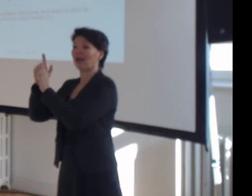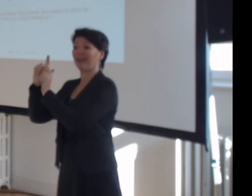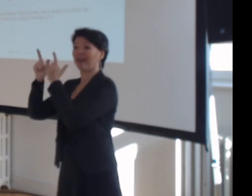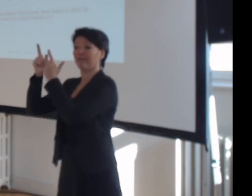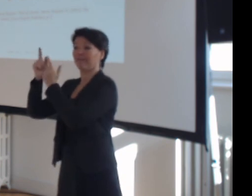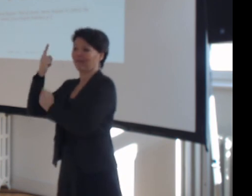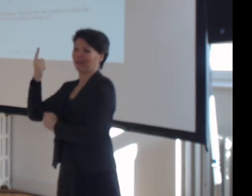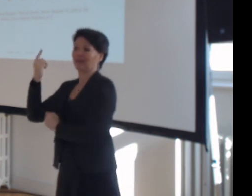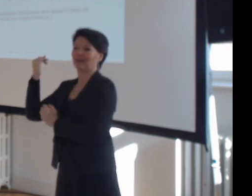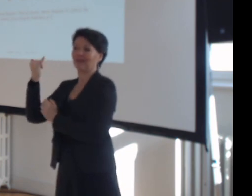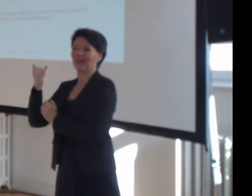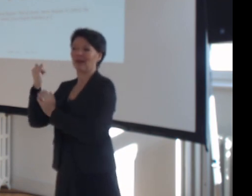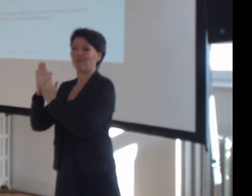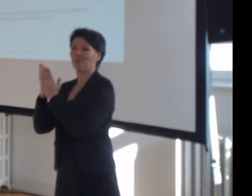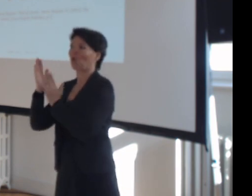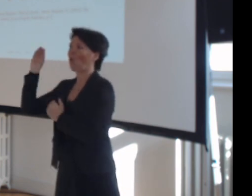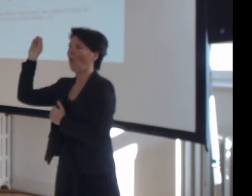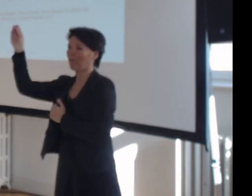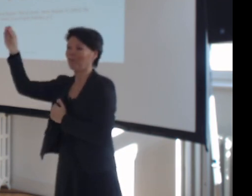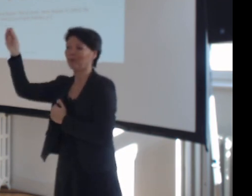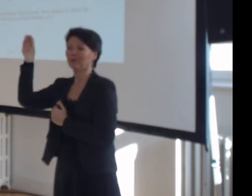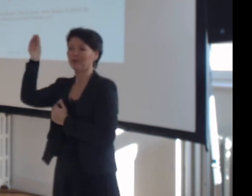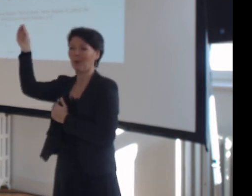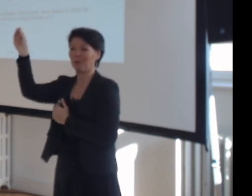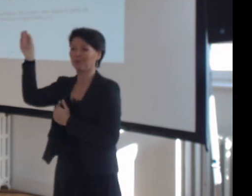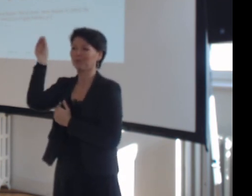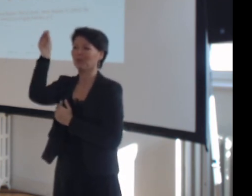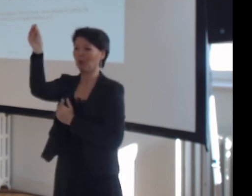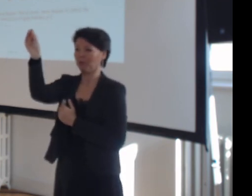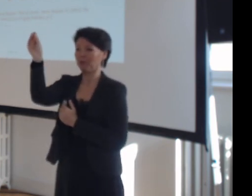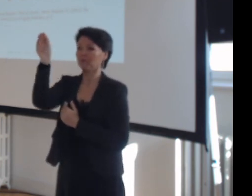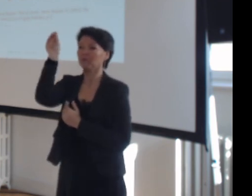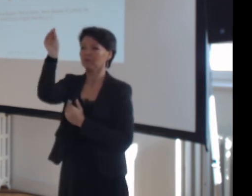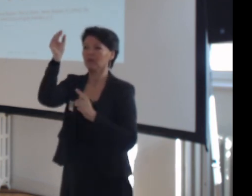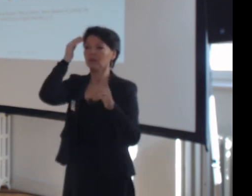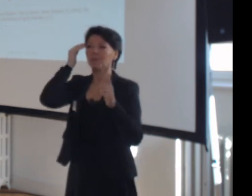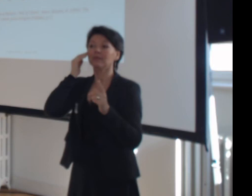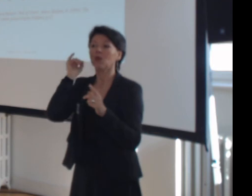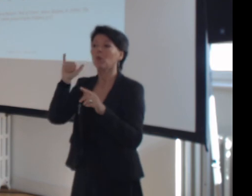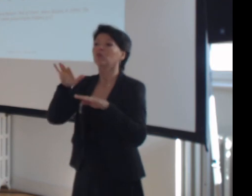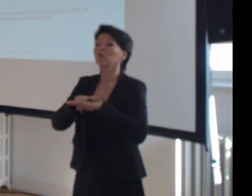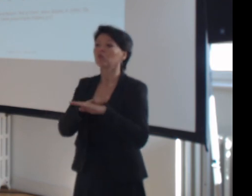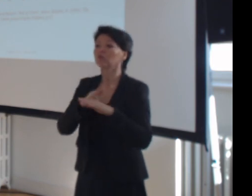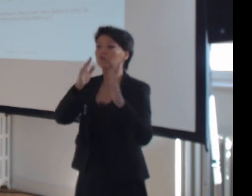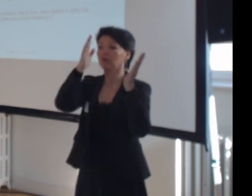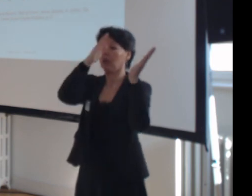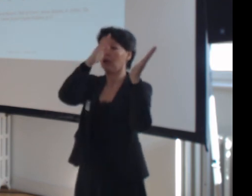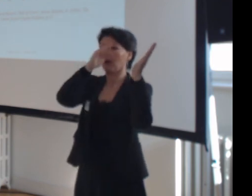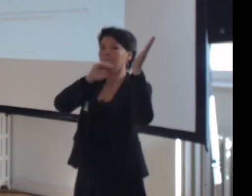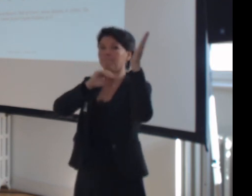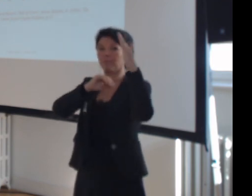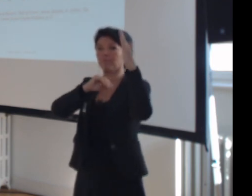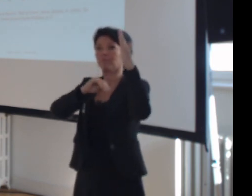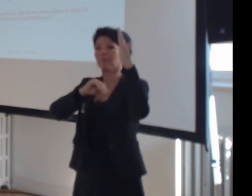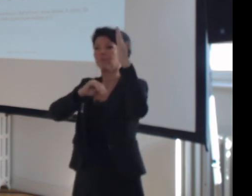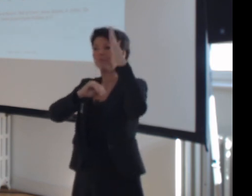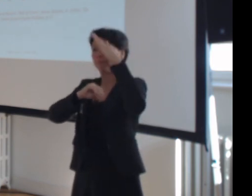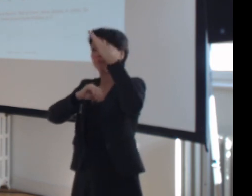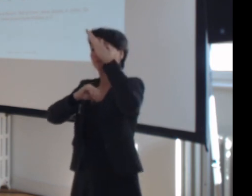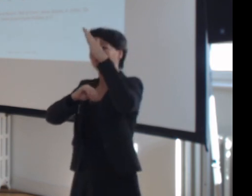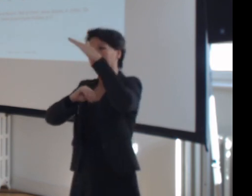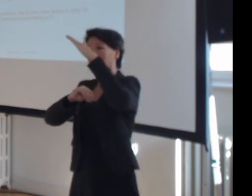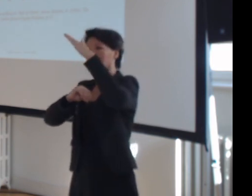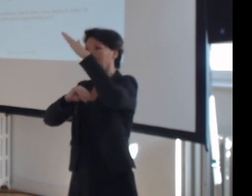Now what dementia does is it makes these diaries fall over, starting with the most recent volumes. And so in a